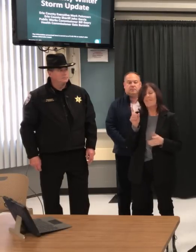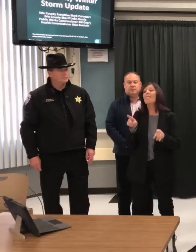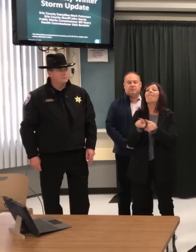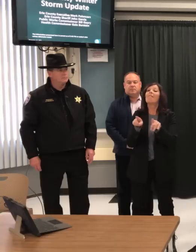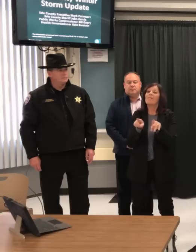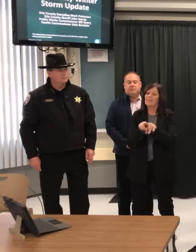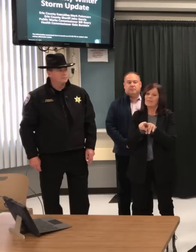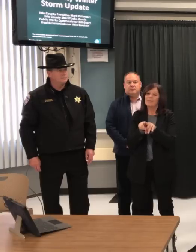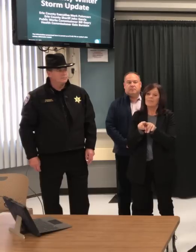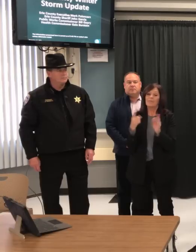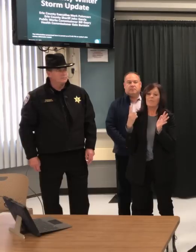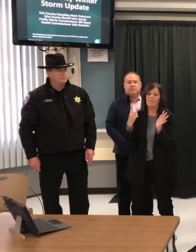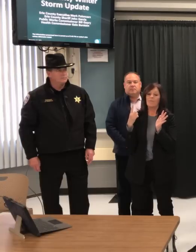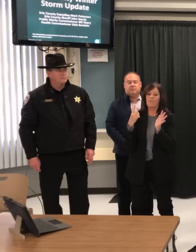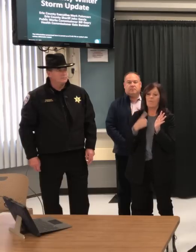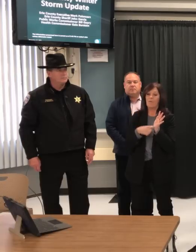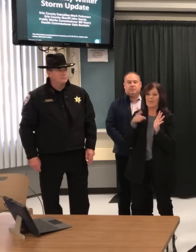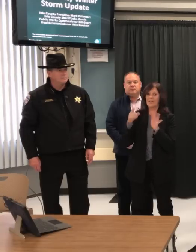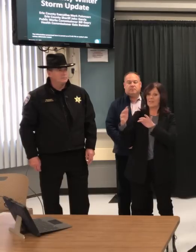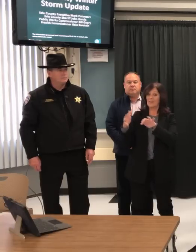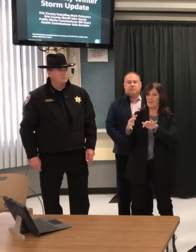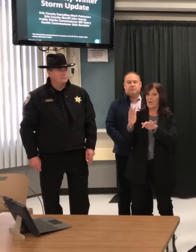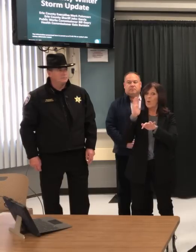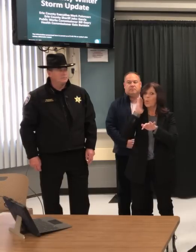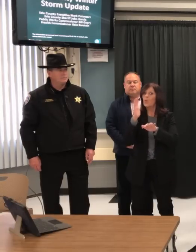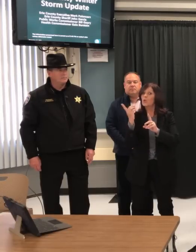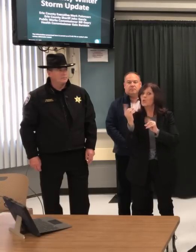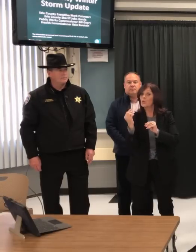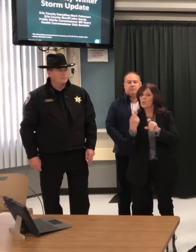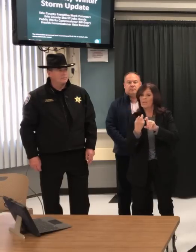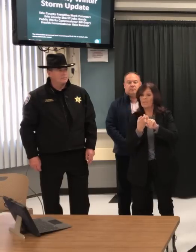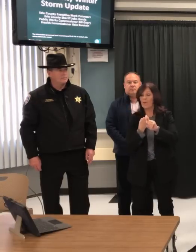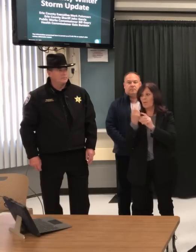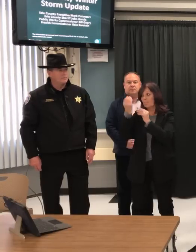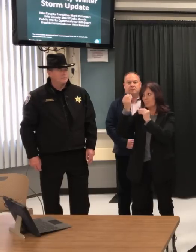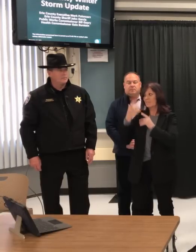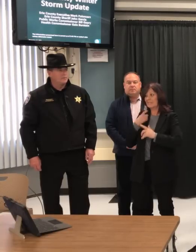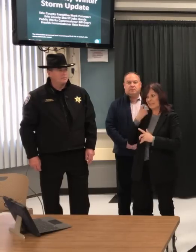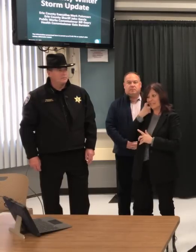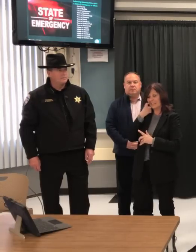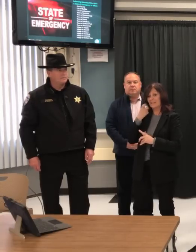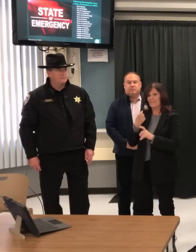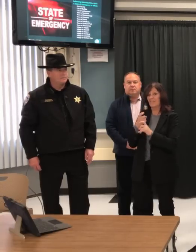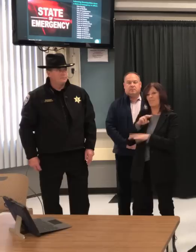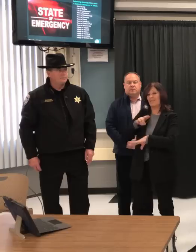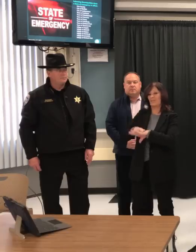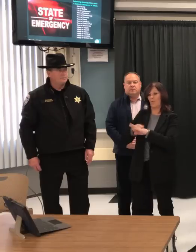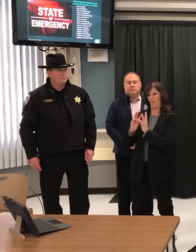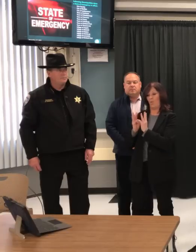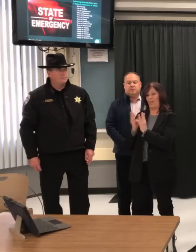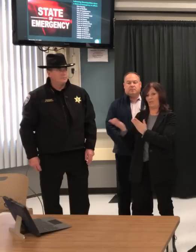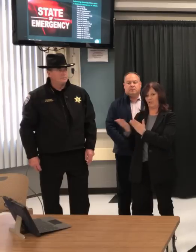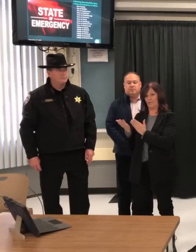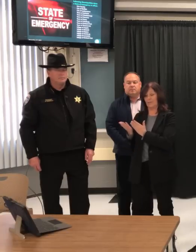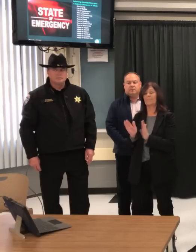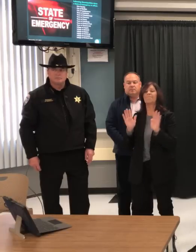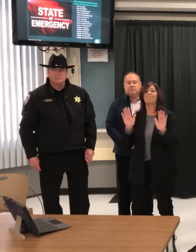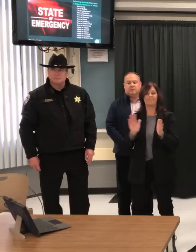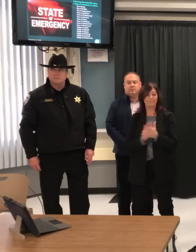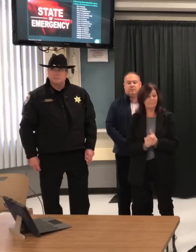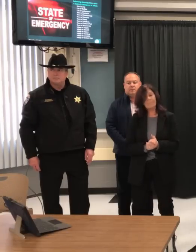also what this front may do based on information we have from the National Weather Service over the next 2.5 days. So,